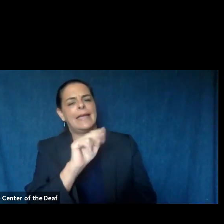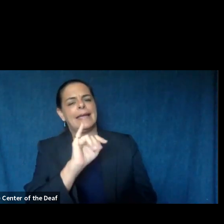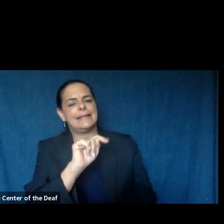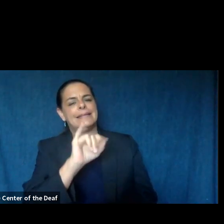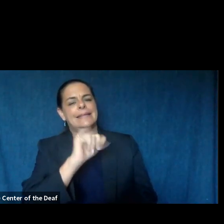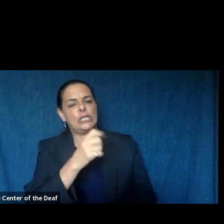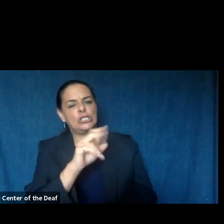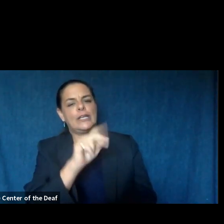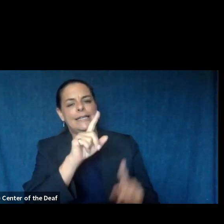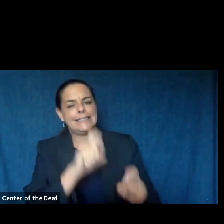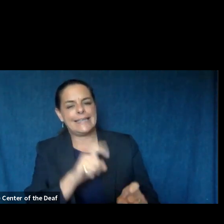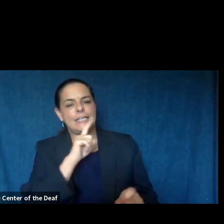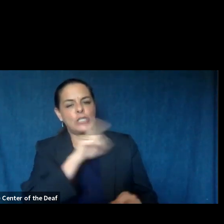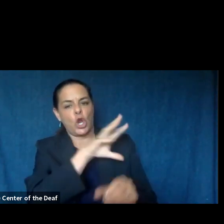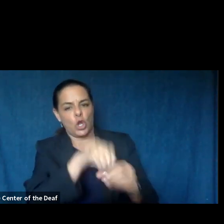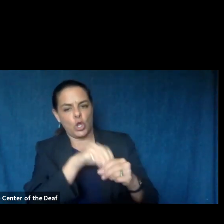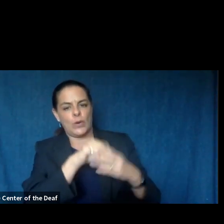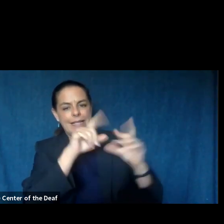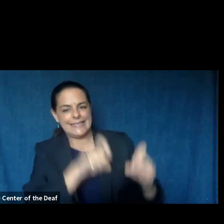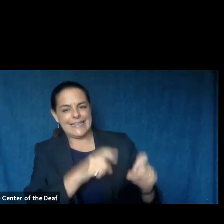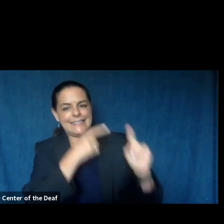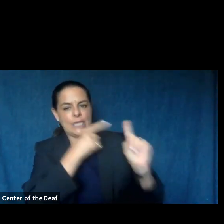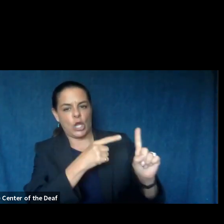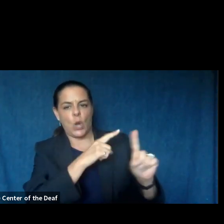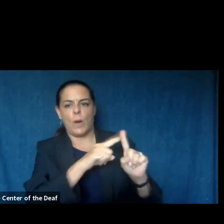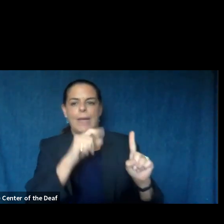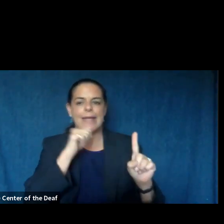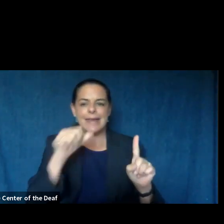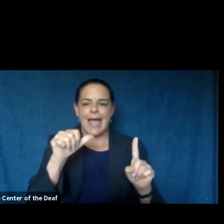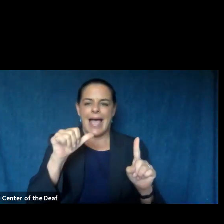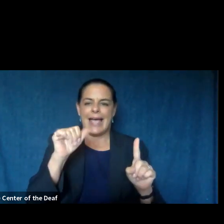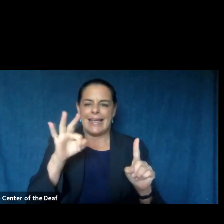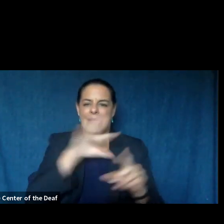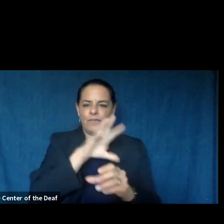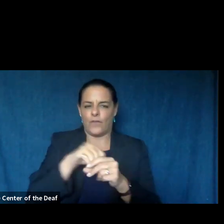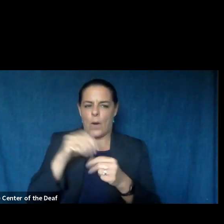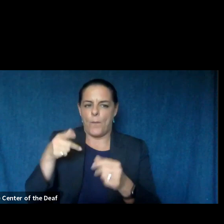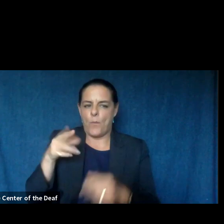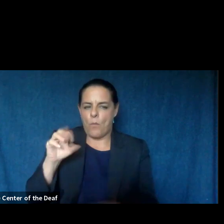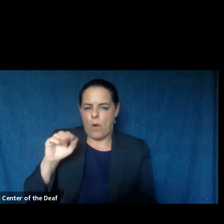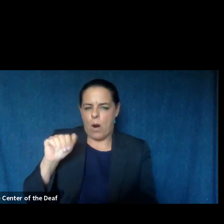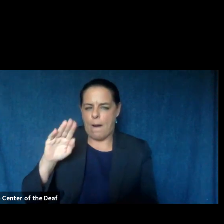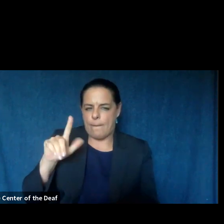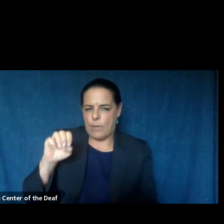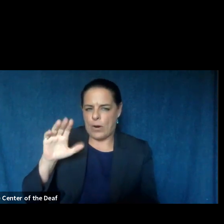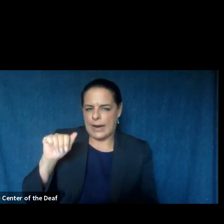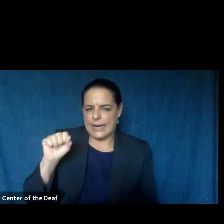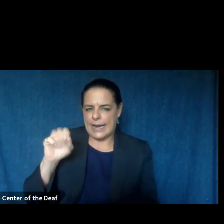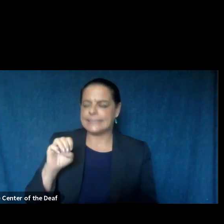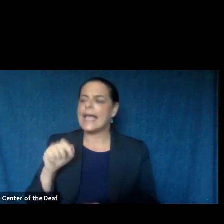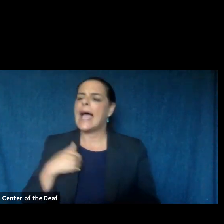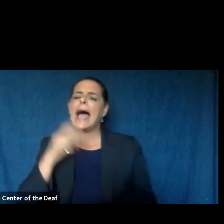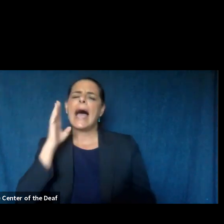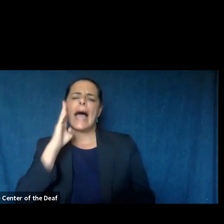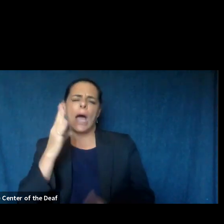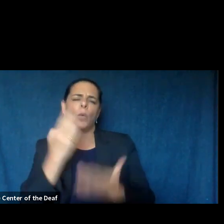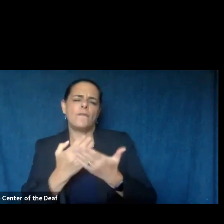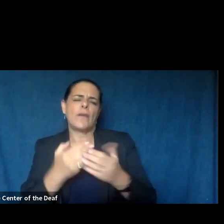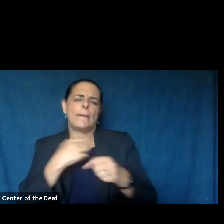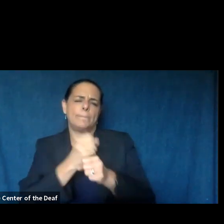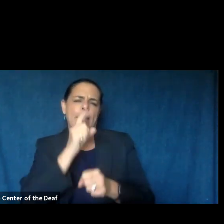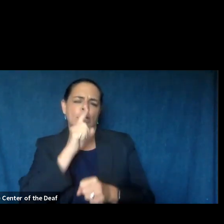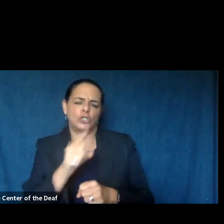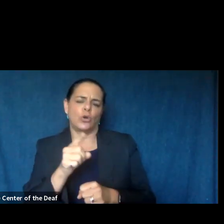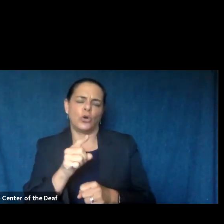benchmark, not if they are incorporated in probable cases. Yeah, so I will verify with our epidemiologists who are pulling the full data